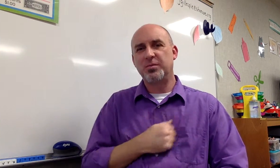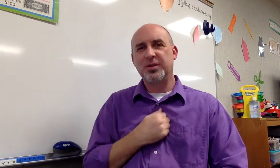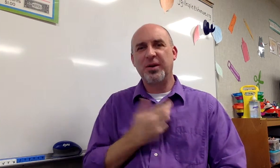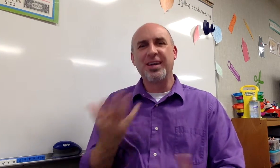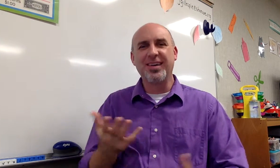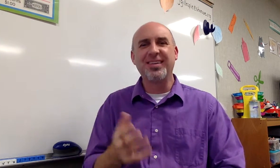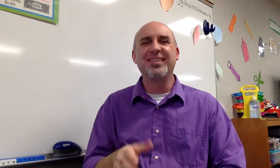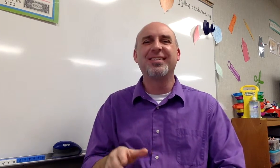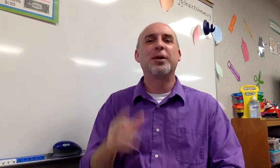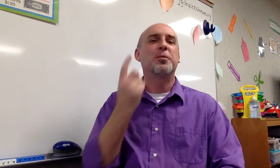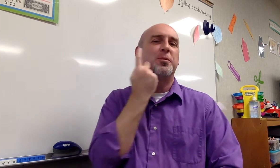sorry.